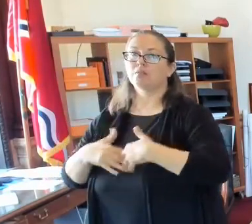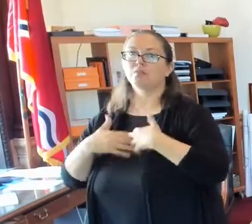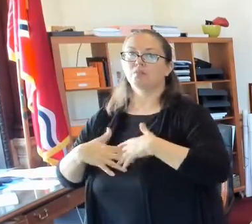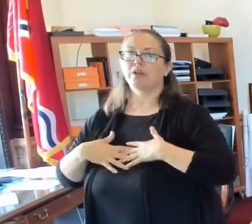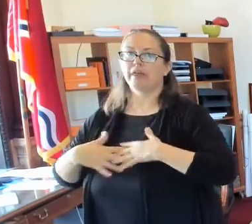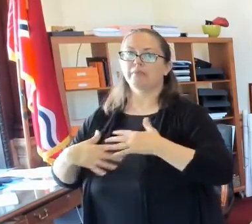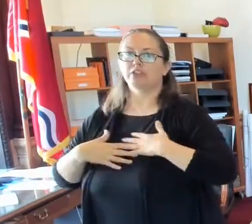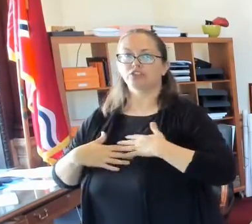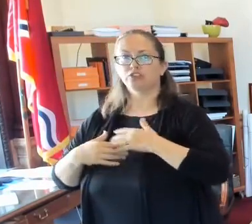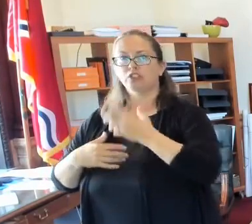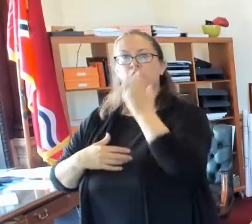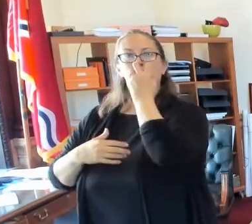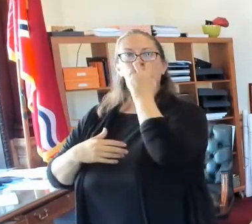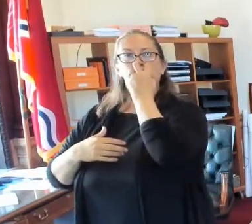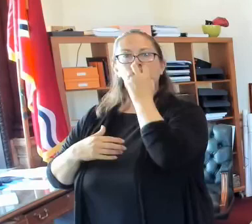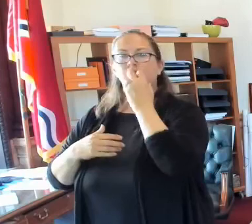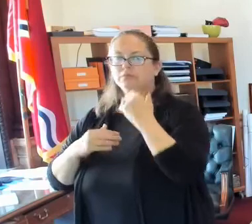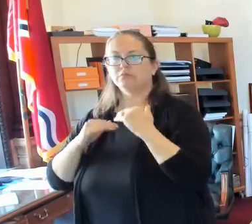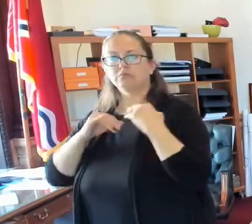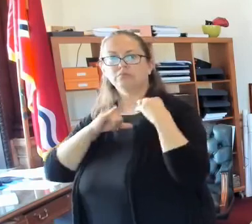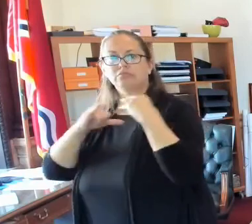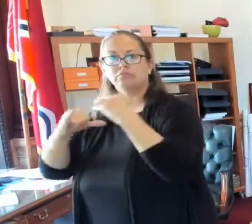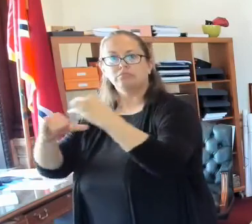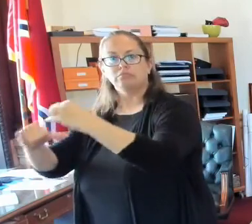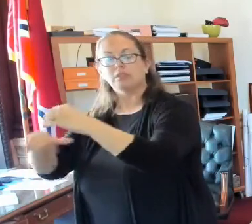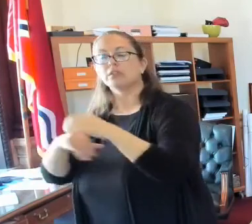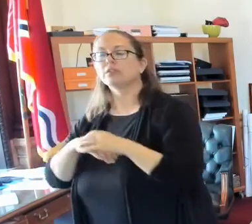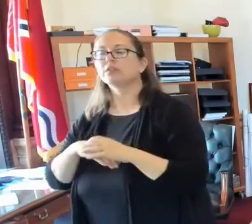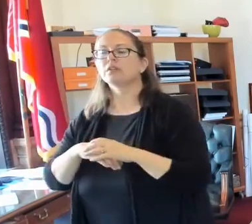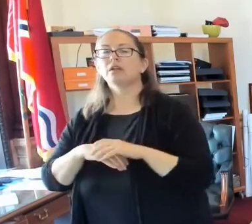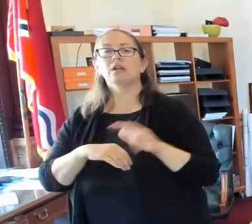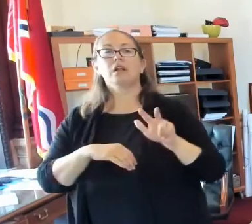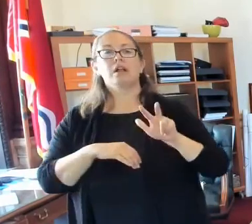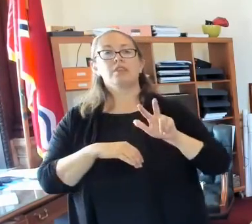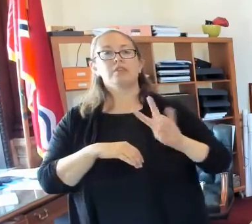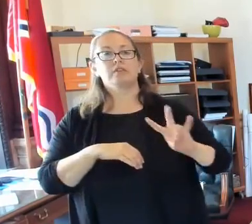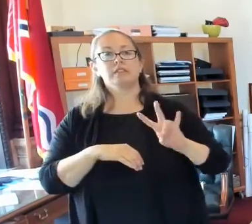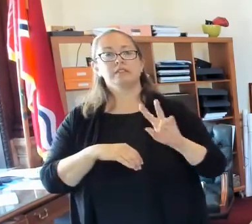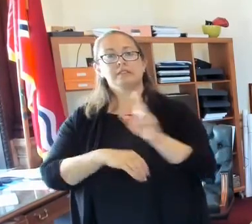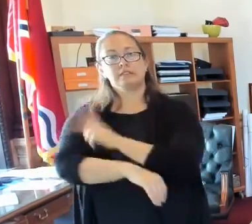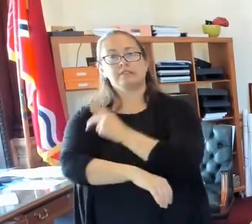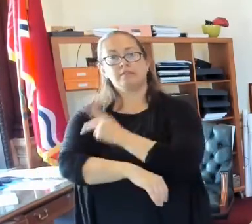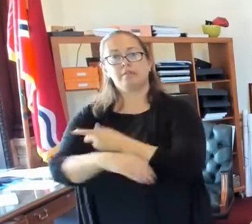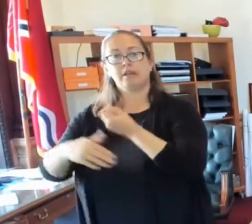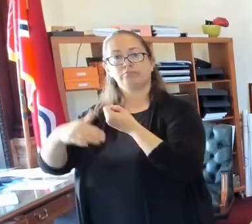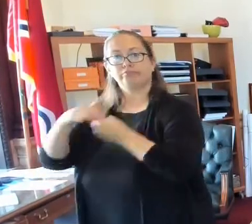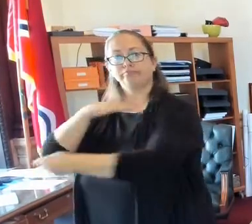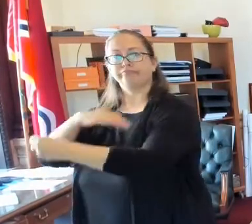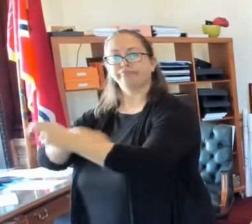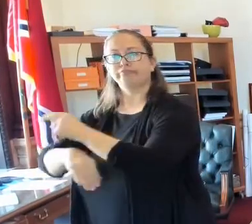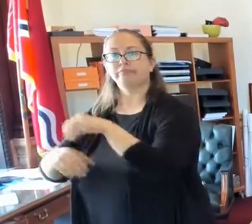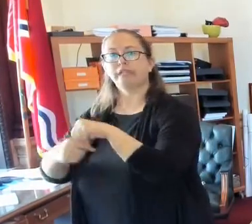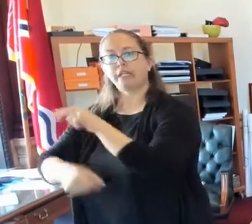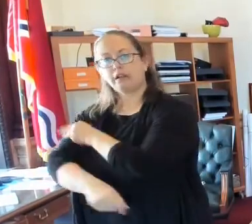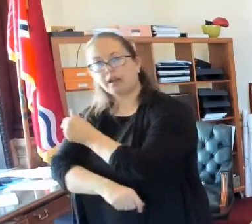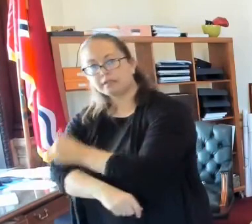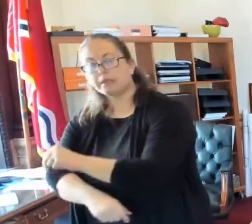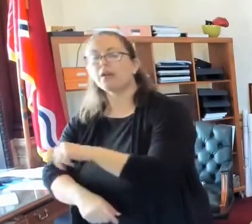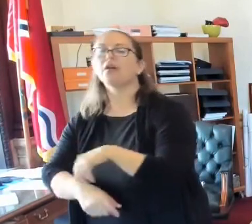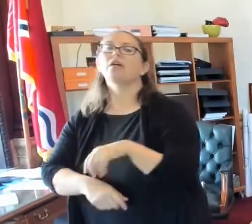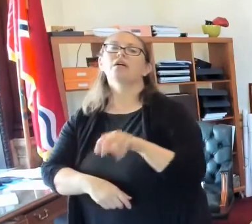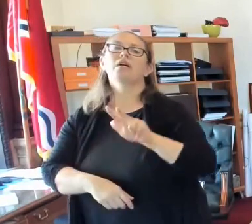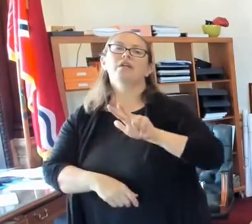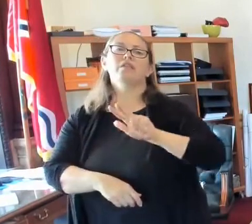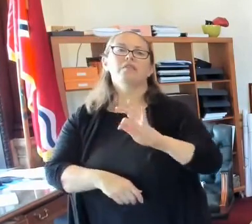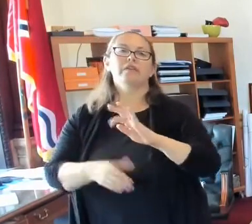number. We had 37 patients admitted to the hospital, 59 discharged. So that's